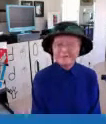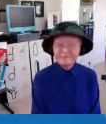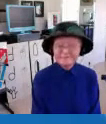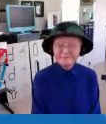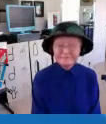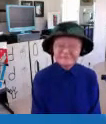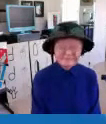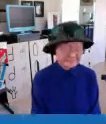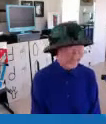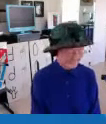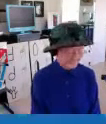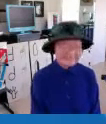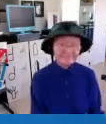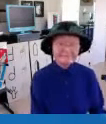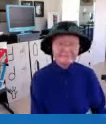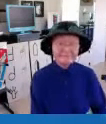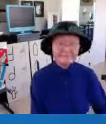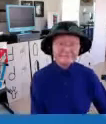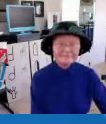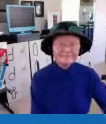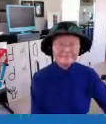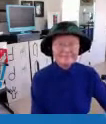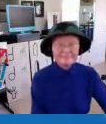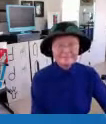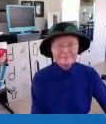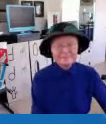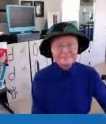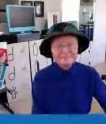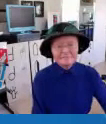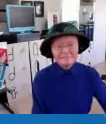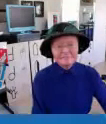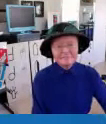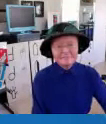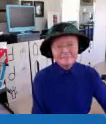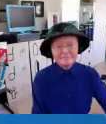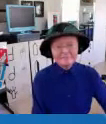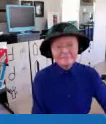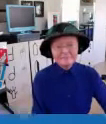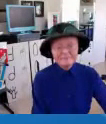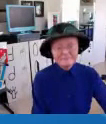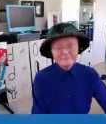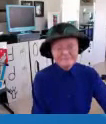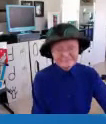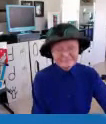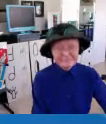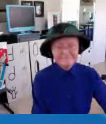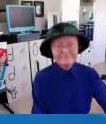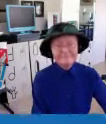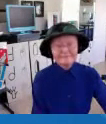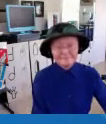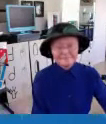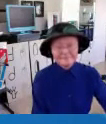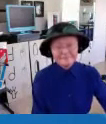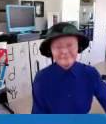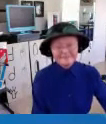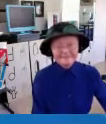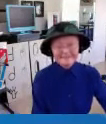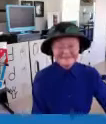Lithuanian signer always has that same palm facing, and so does the Danish signer, at least up to 4.